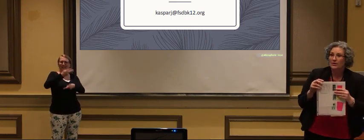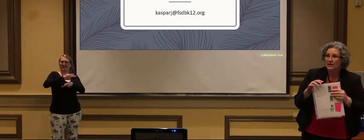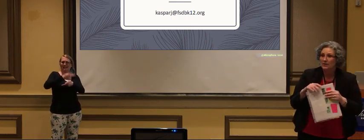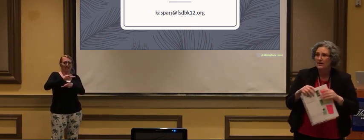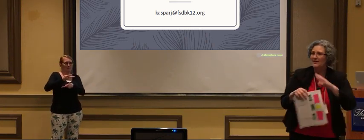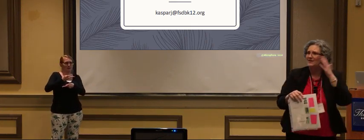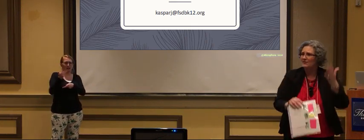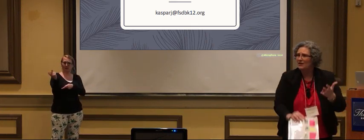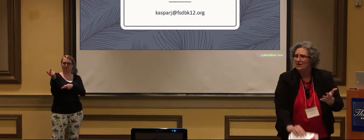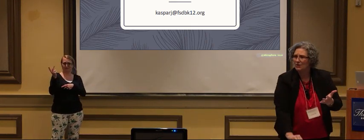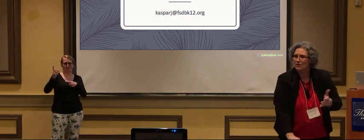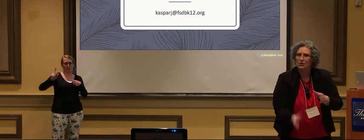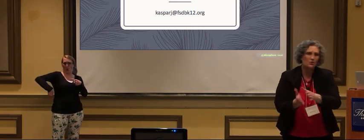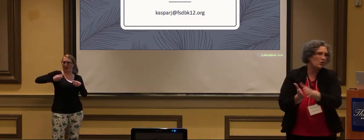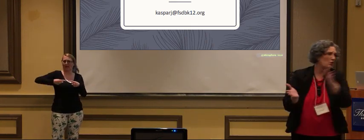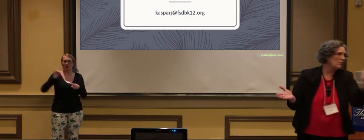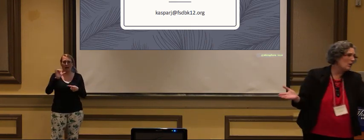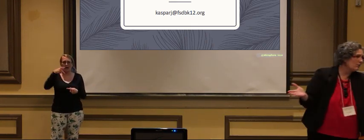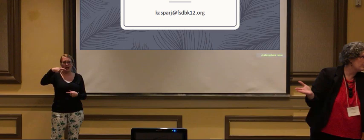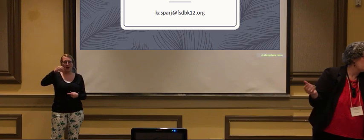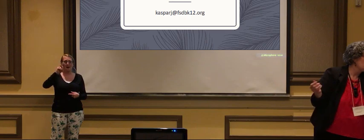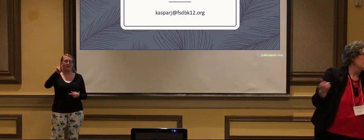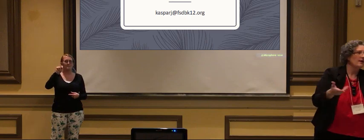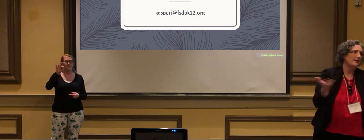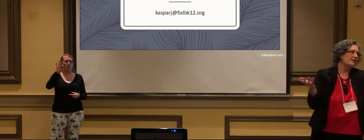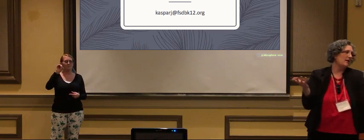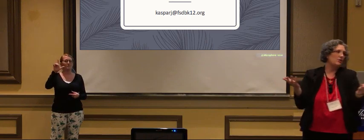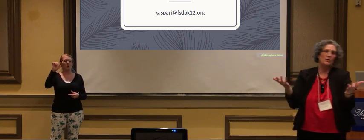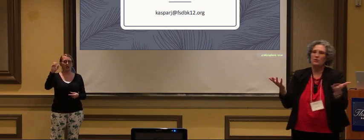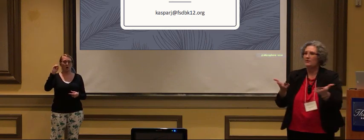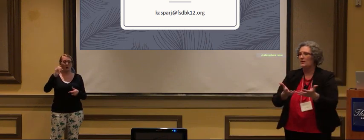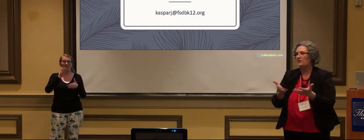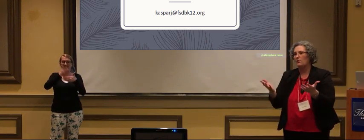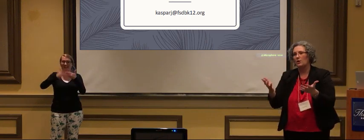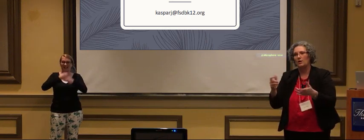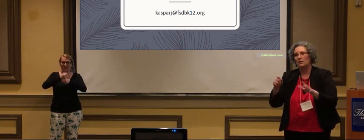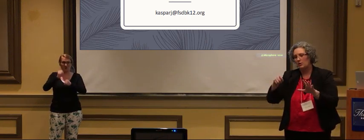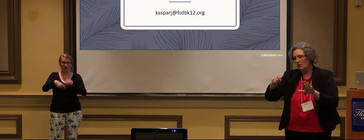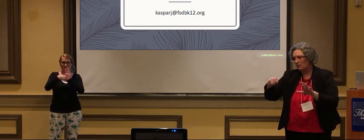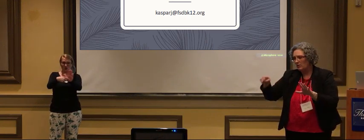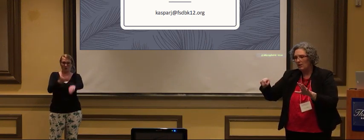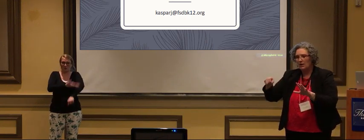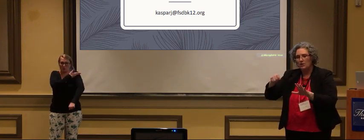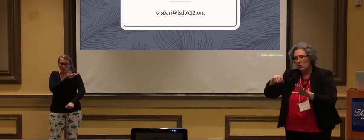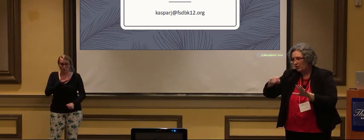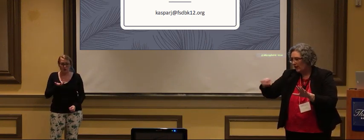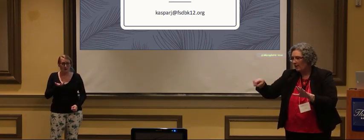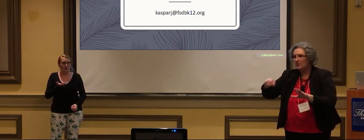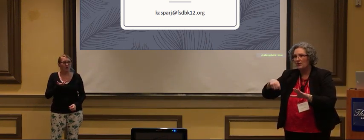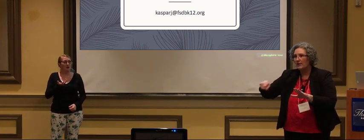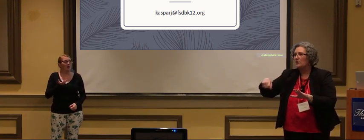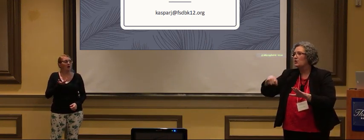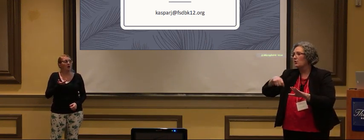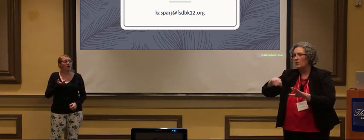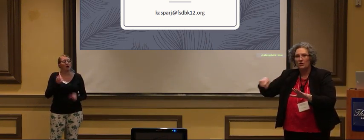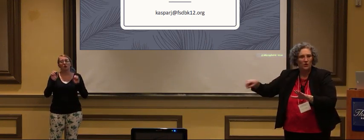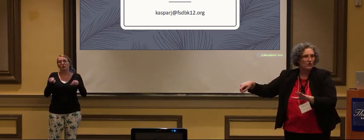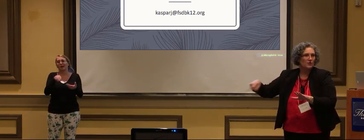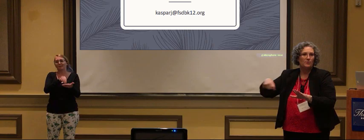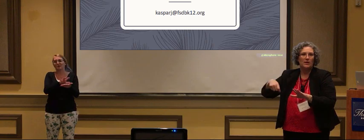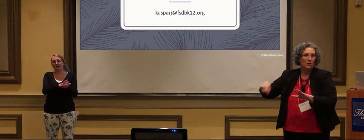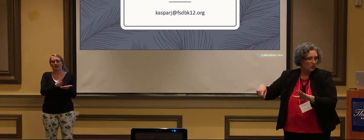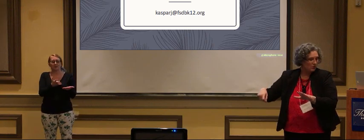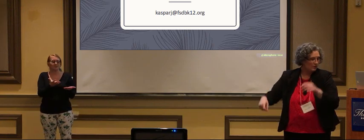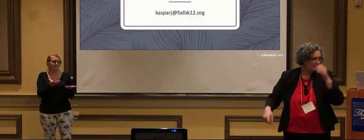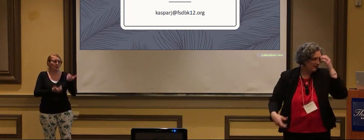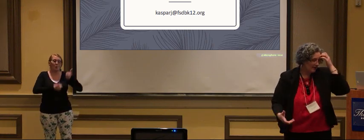portfolio all year. At the end of the year, you show growth. Like I said, you can use it for, noting how much language or what